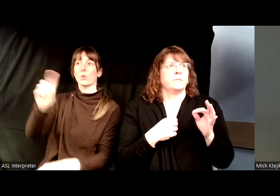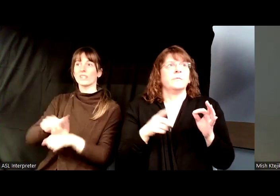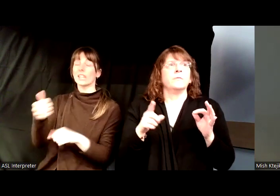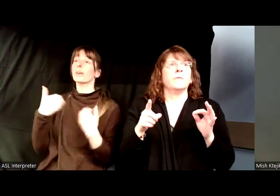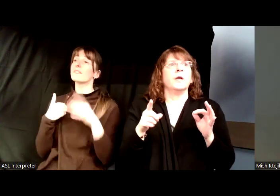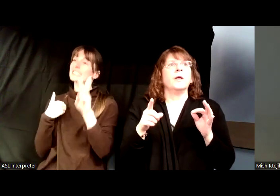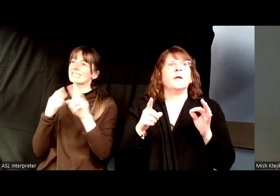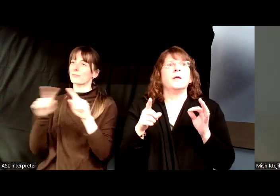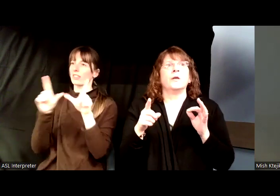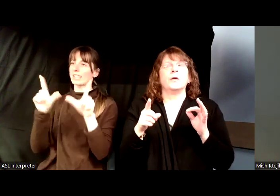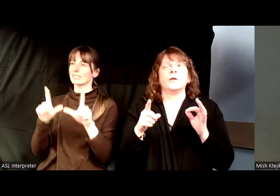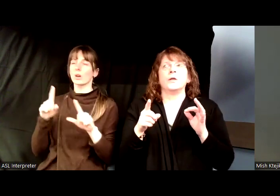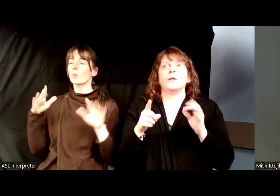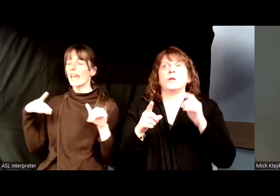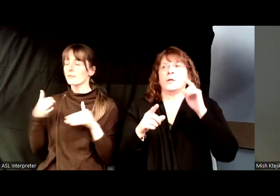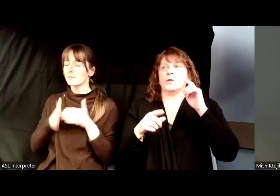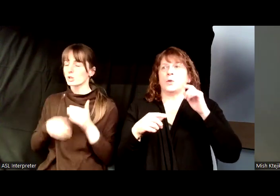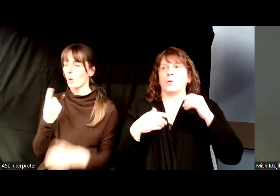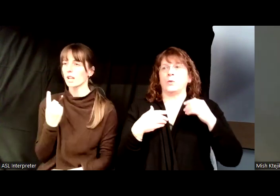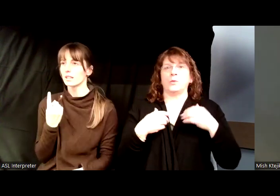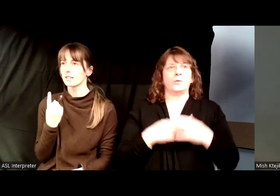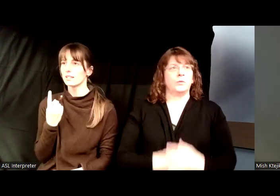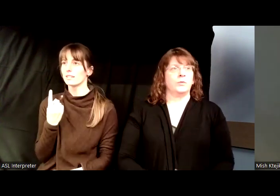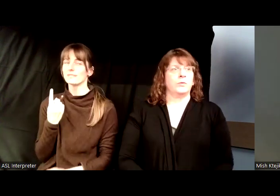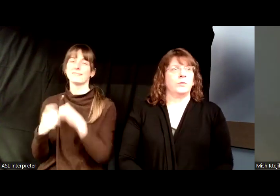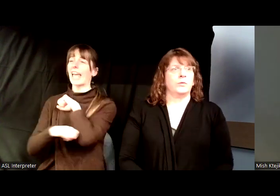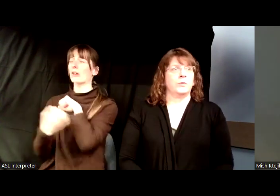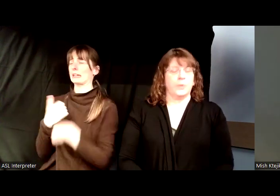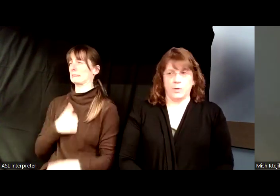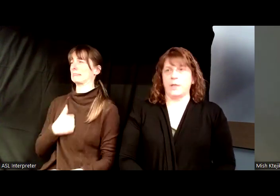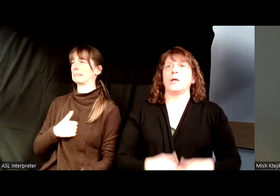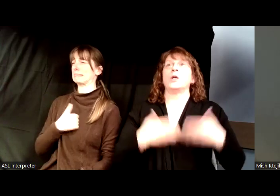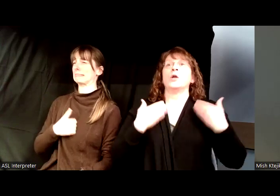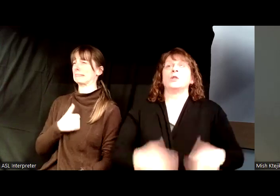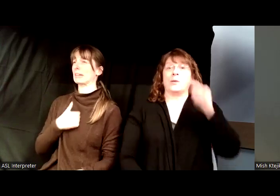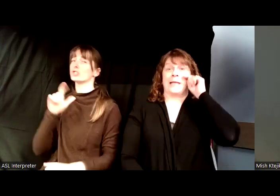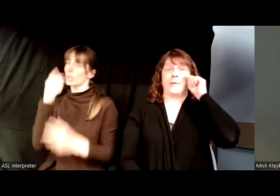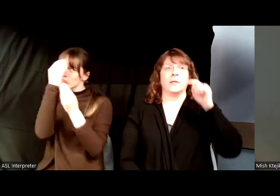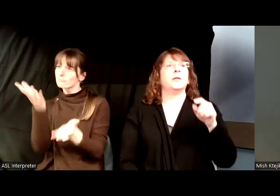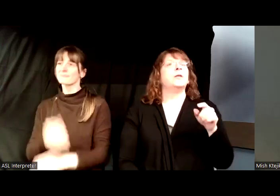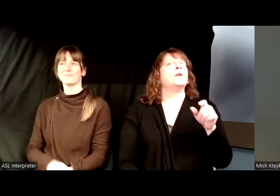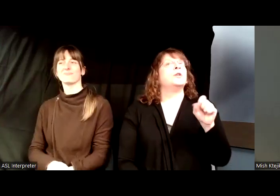finished one. Make sure we, everyone else.